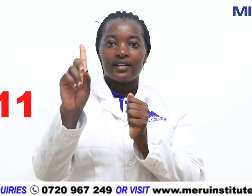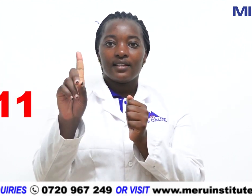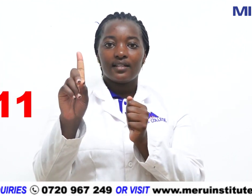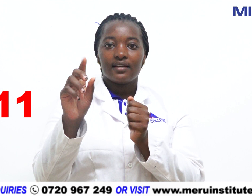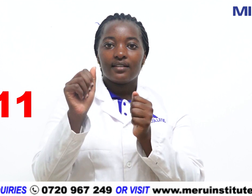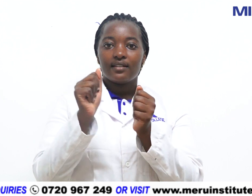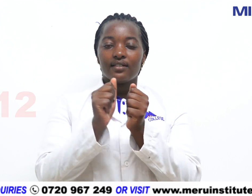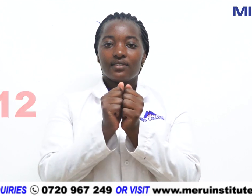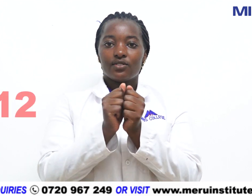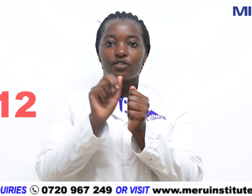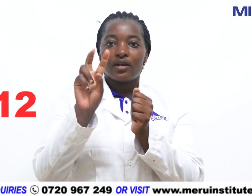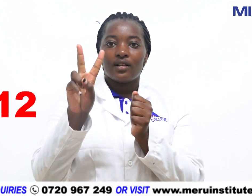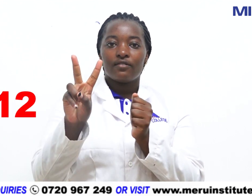11, 12,